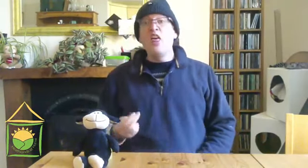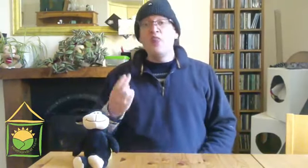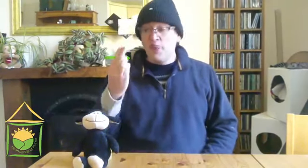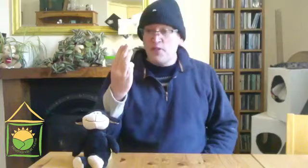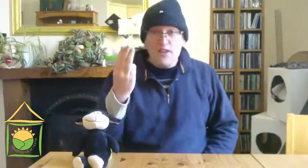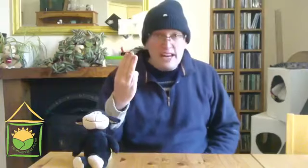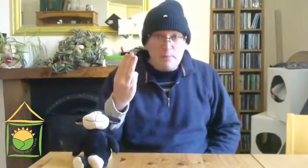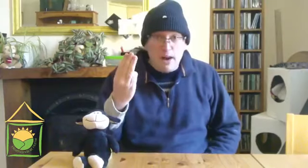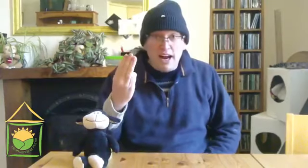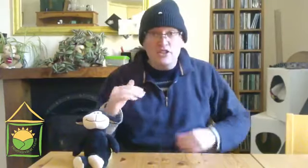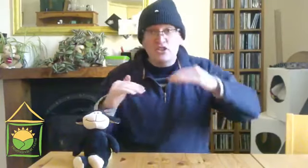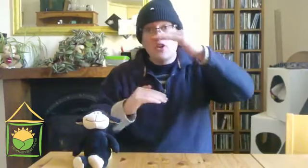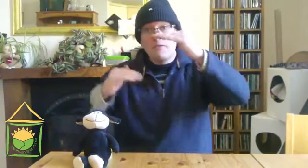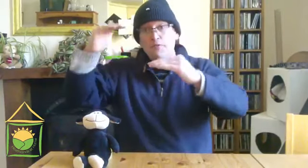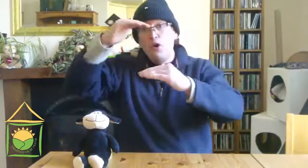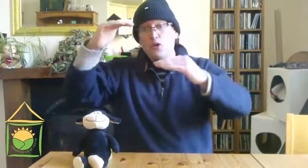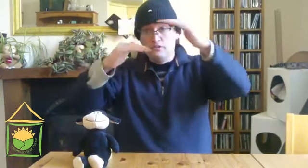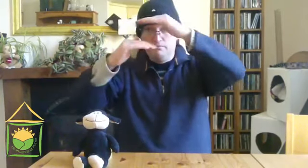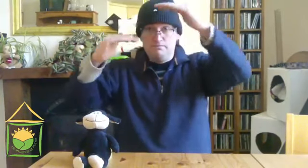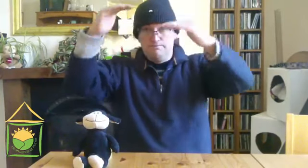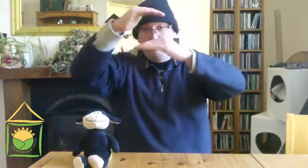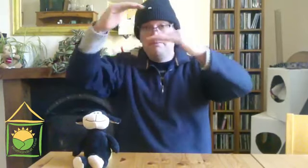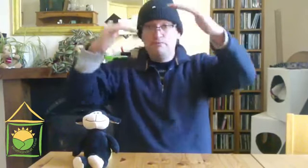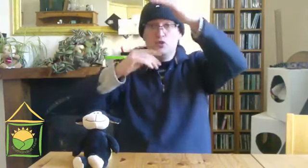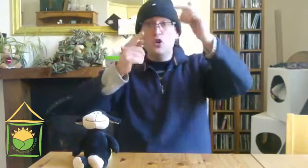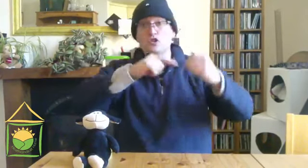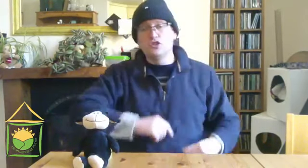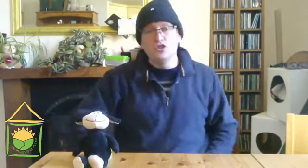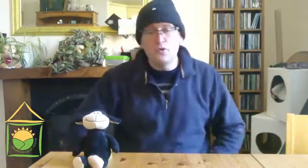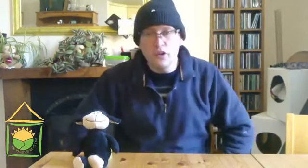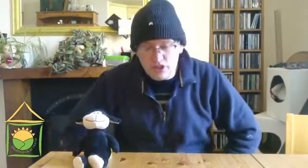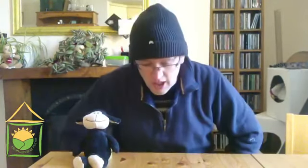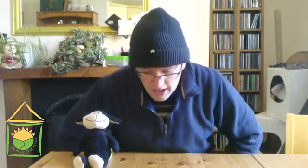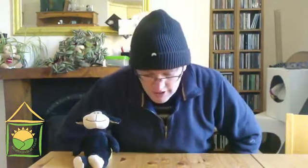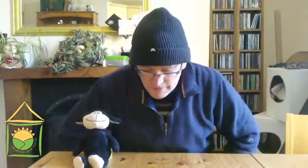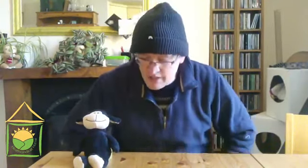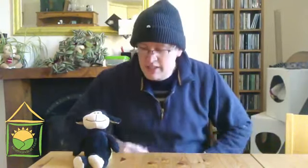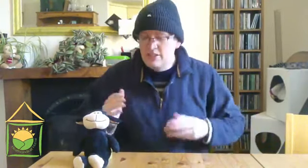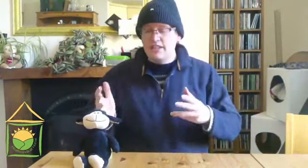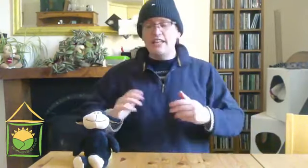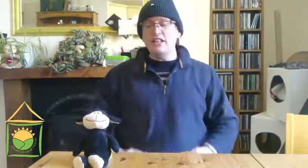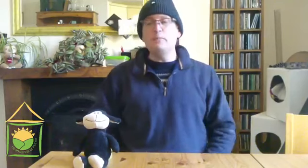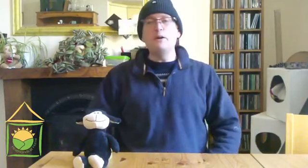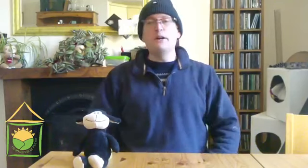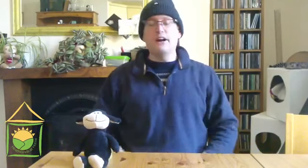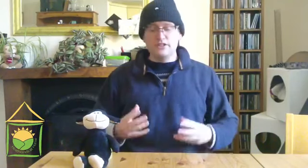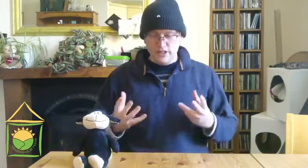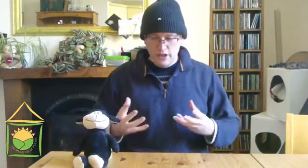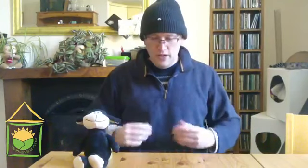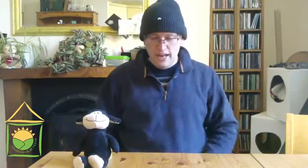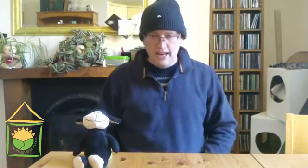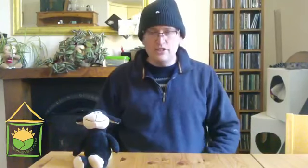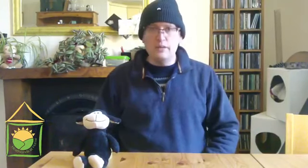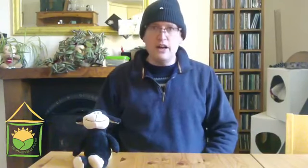Three bags full. Good. So we've got the start. So the next bit we're going to do is we're going to